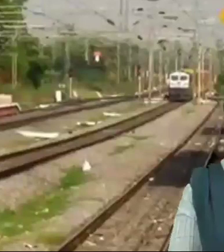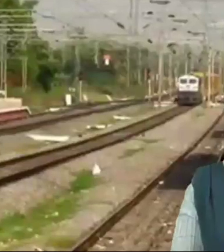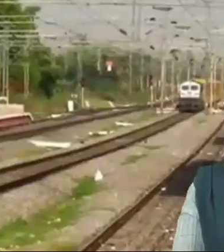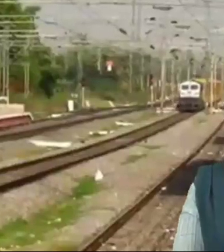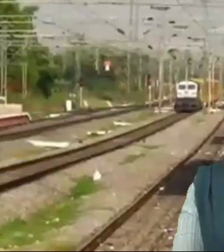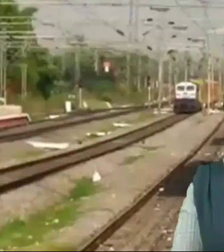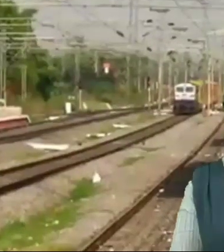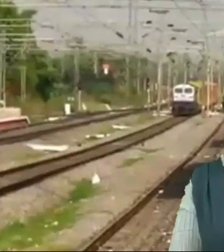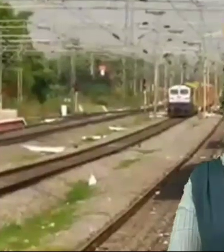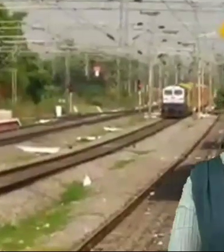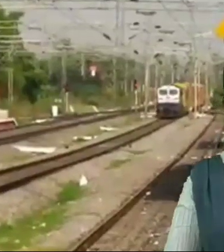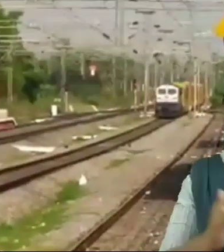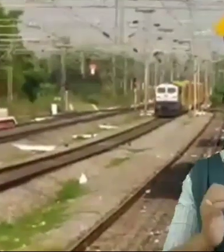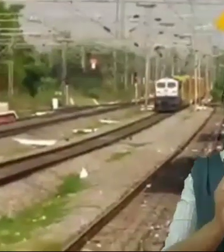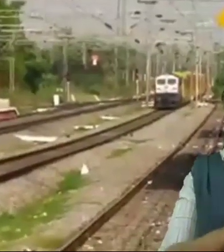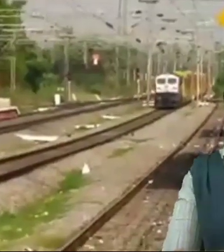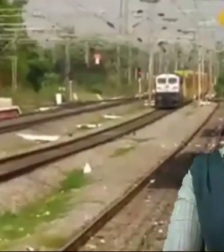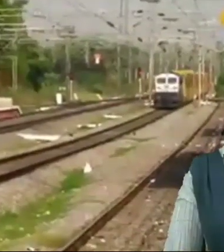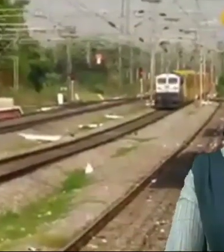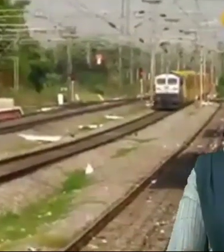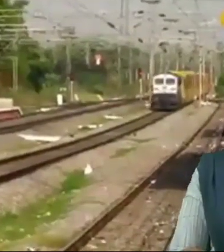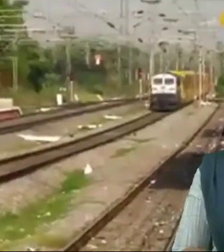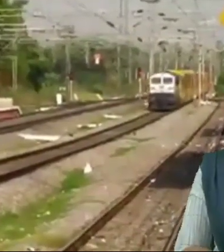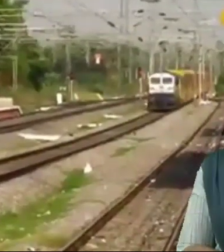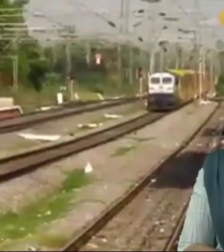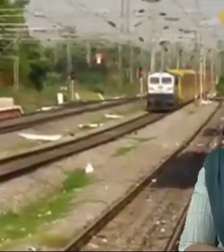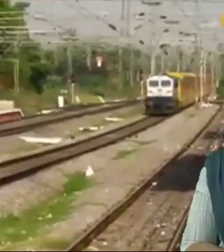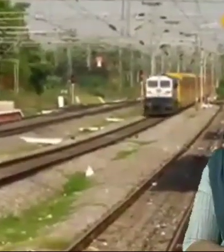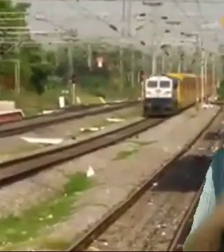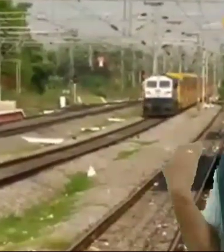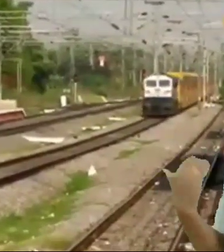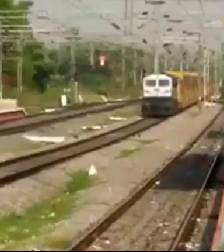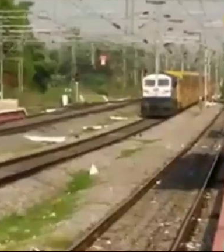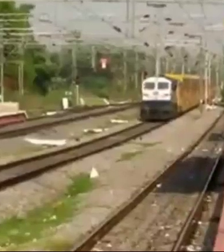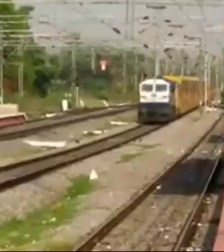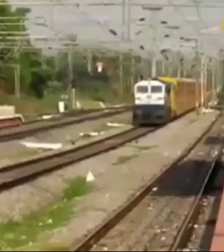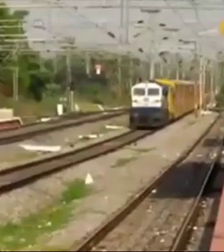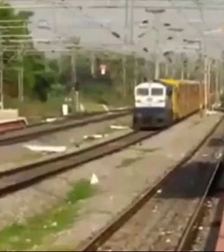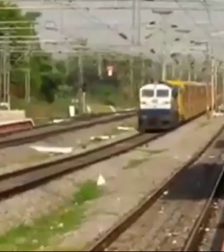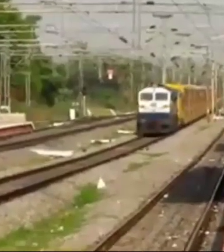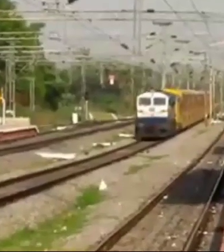seen railway track, no? You have seen how the train runs on railway track. You see? Yeah.